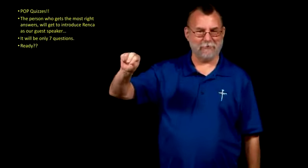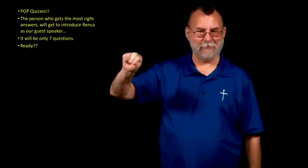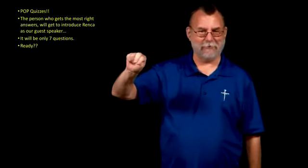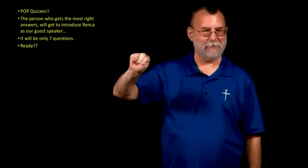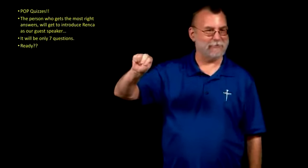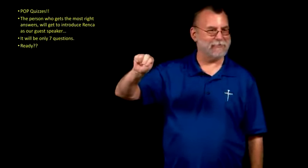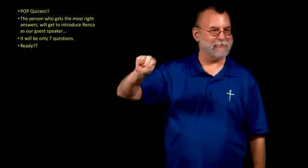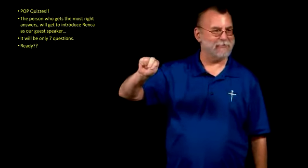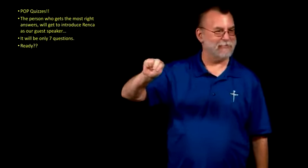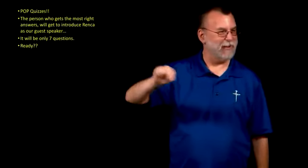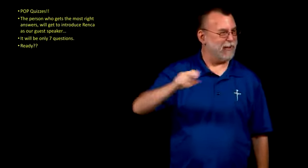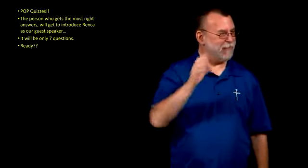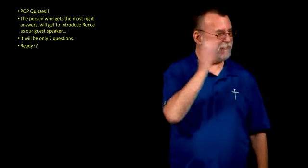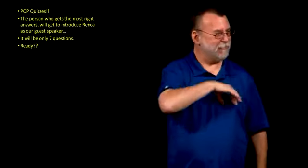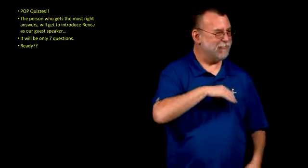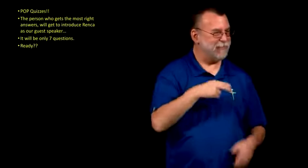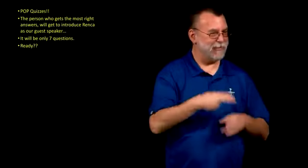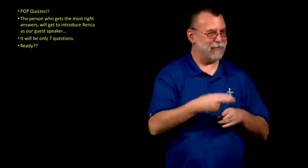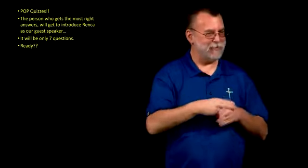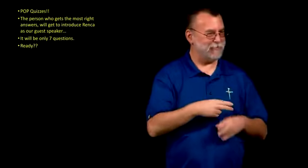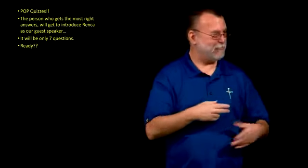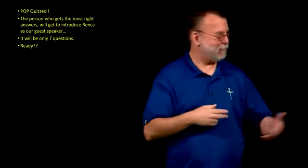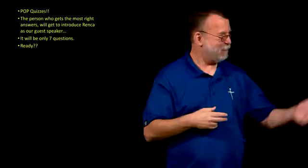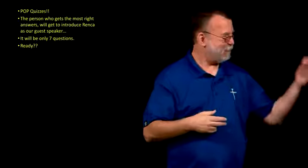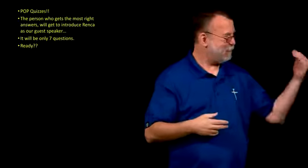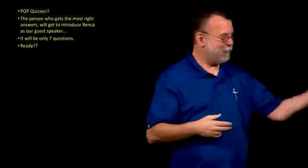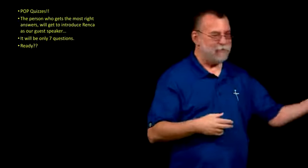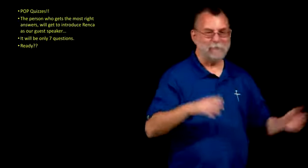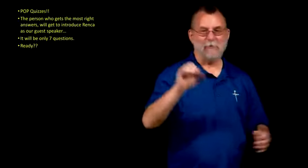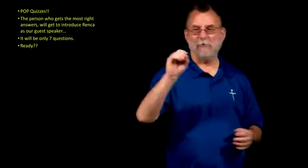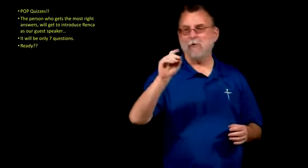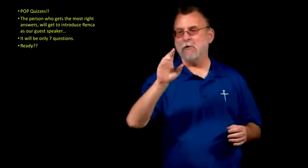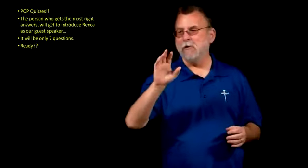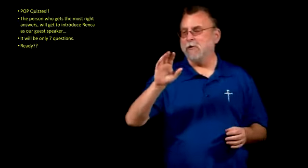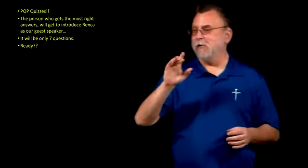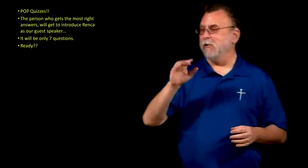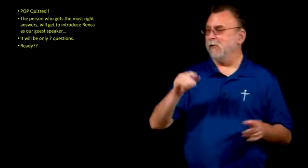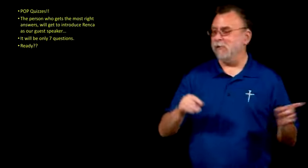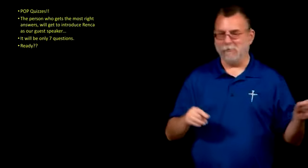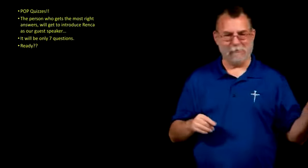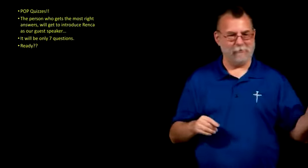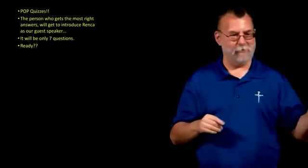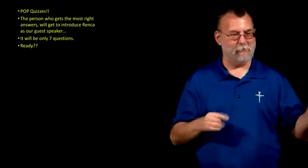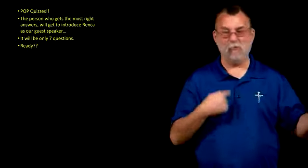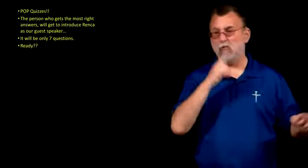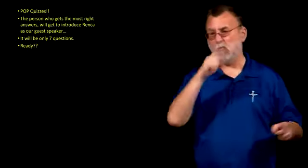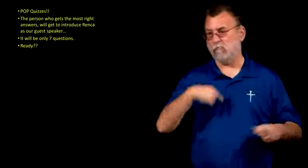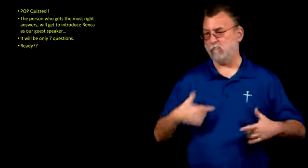Lillian. Her middle name is Lillian. It's kind of a unusual name. All right. So